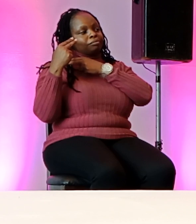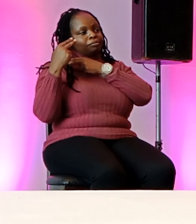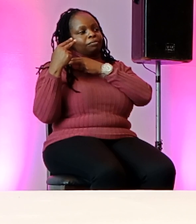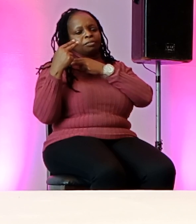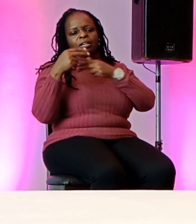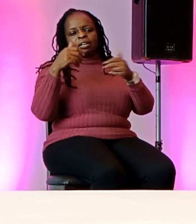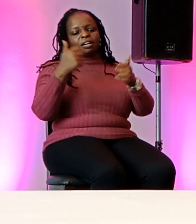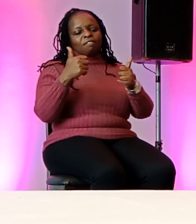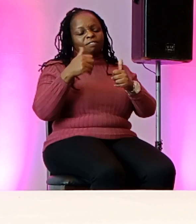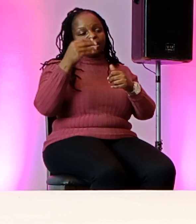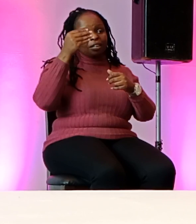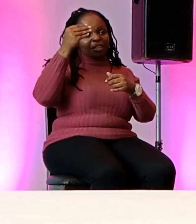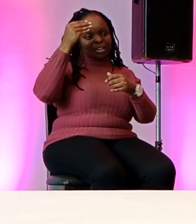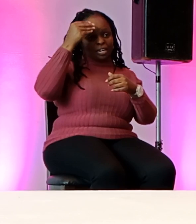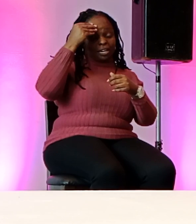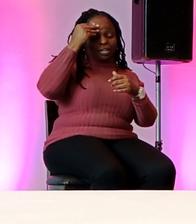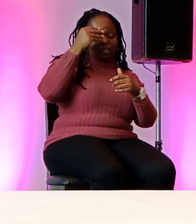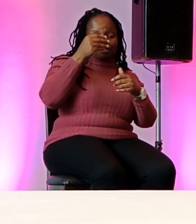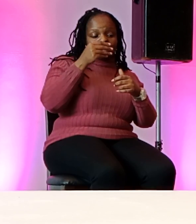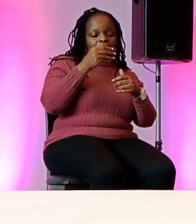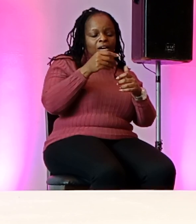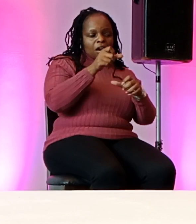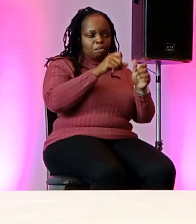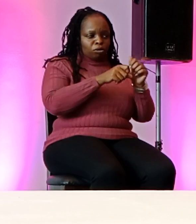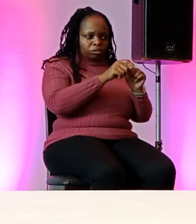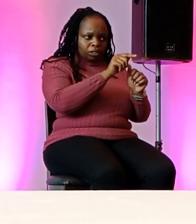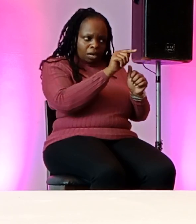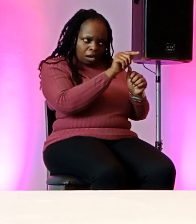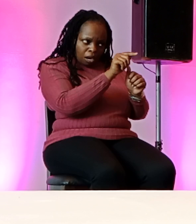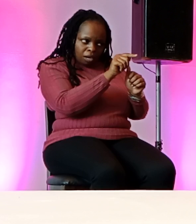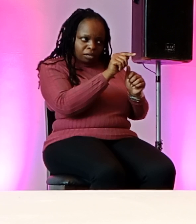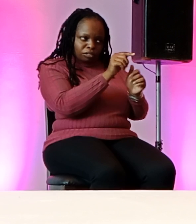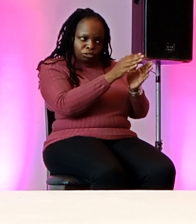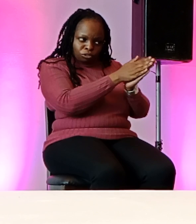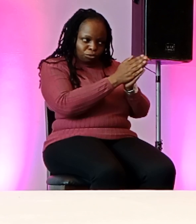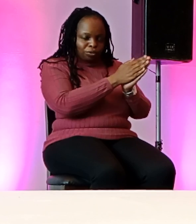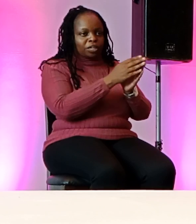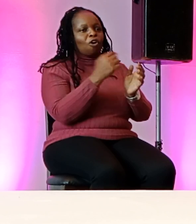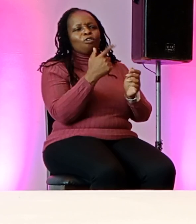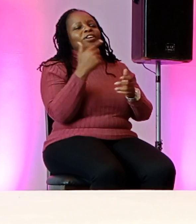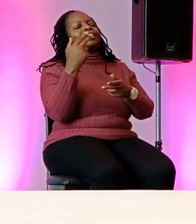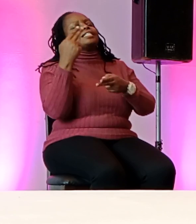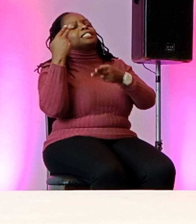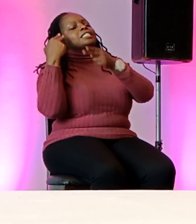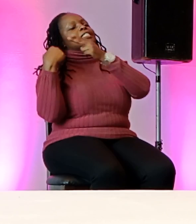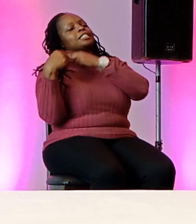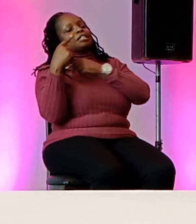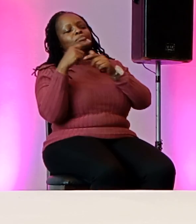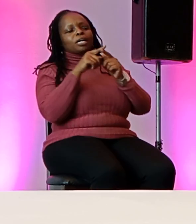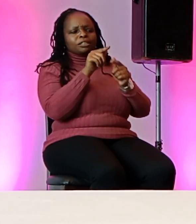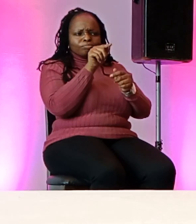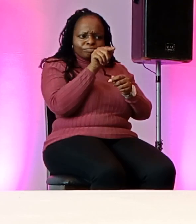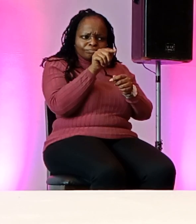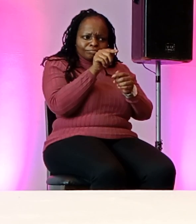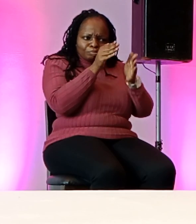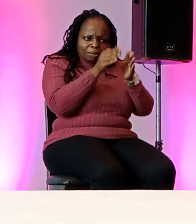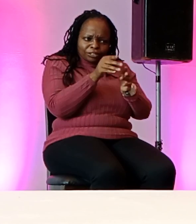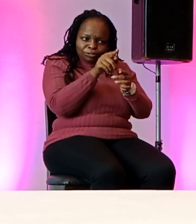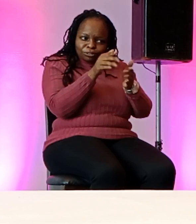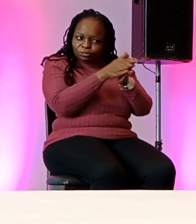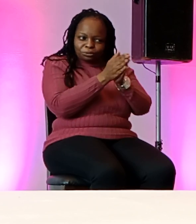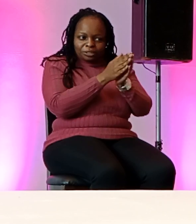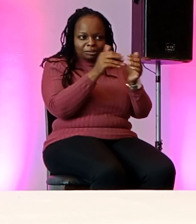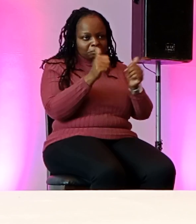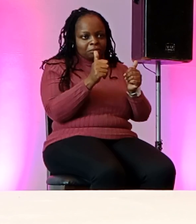We never learn of her story. We must now begin documenting and learning